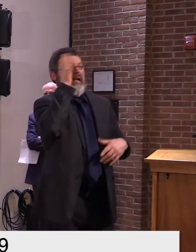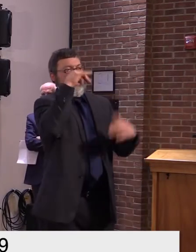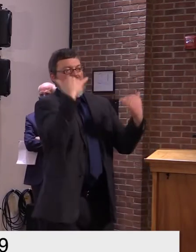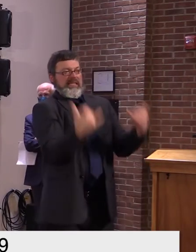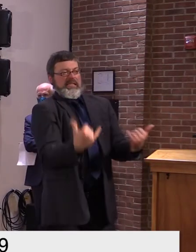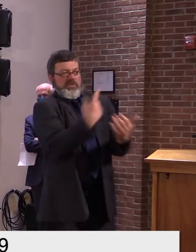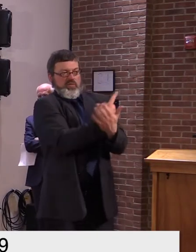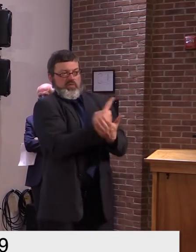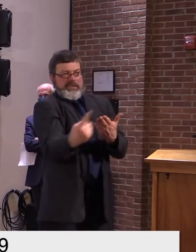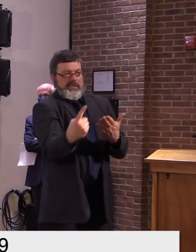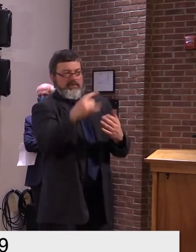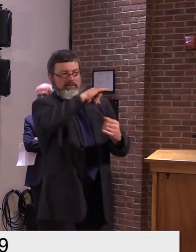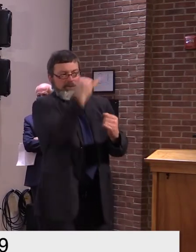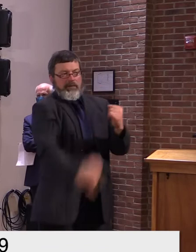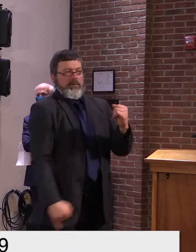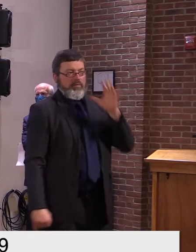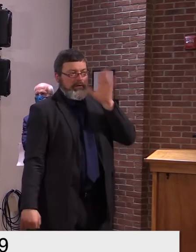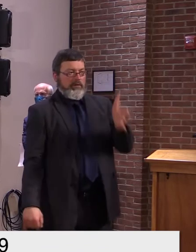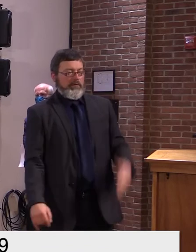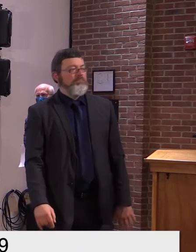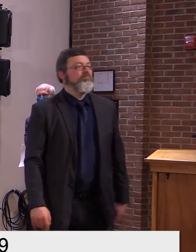Andrew, Caledonian Record.